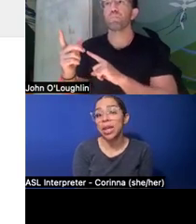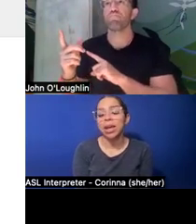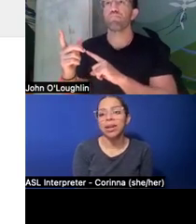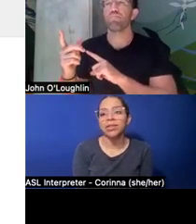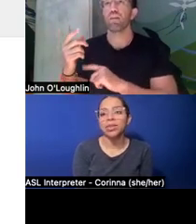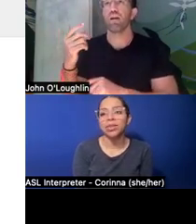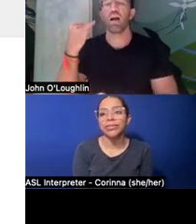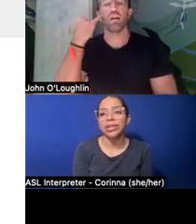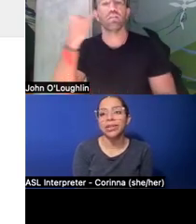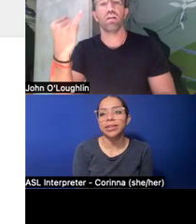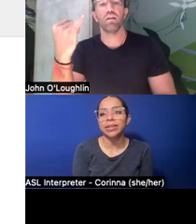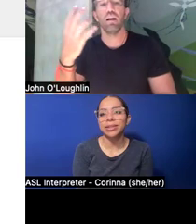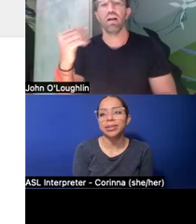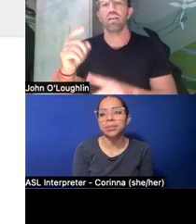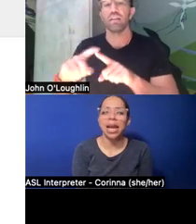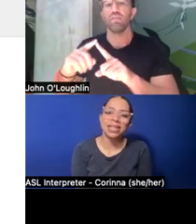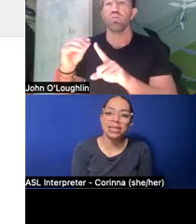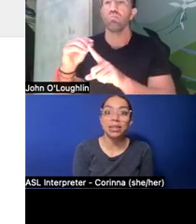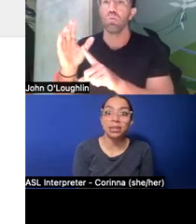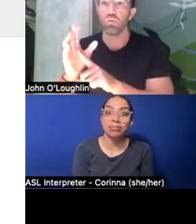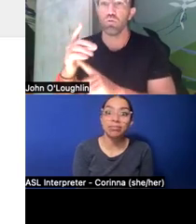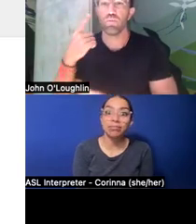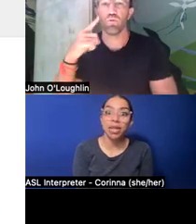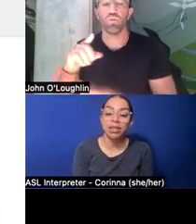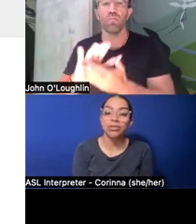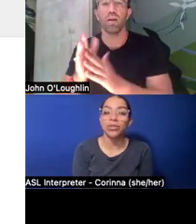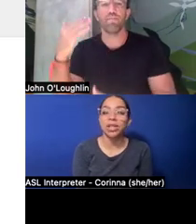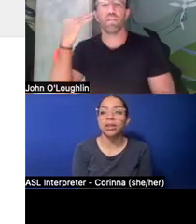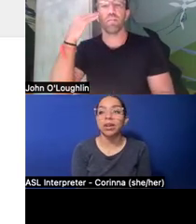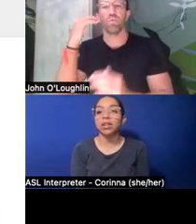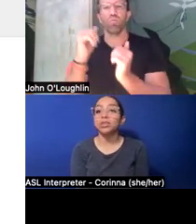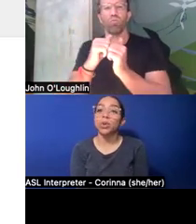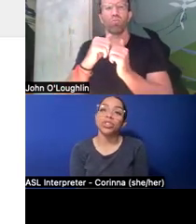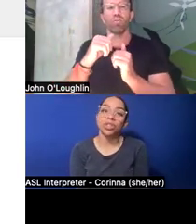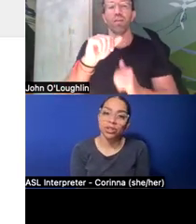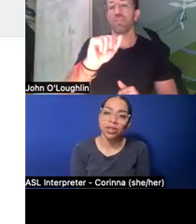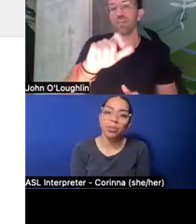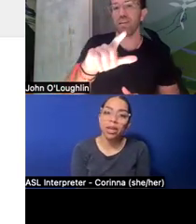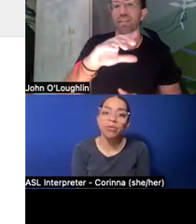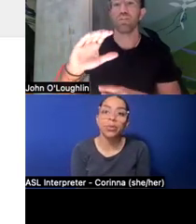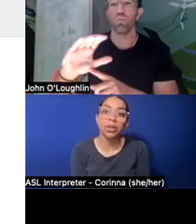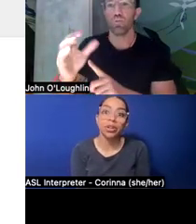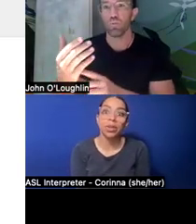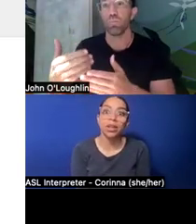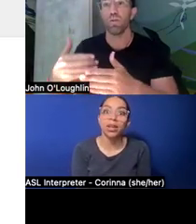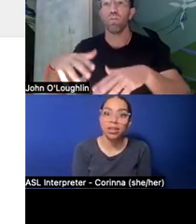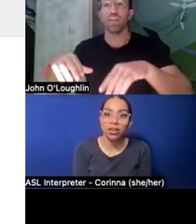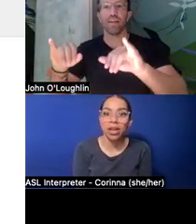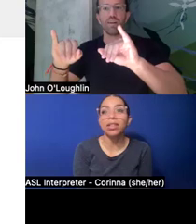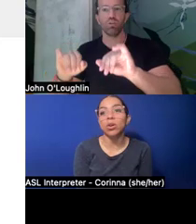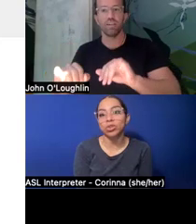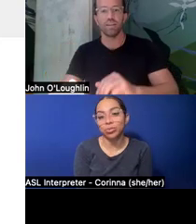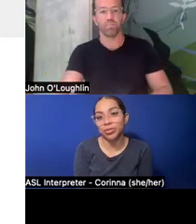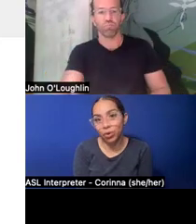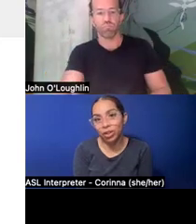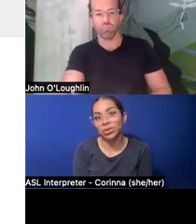so, and it gives you different ideas and different exposure. So you can become familiar with ASL